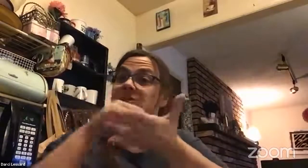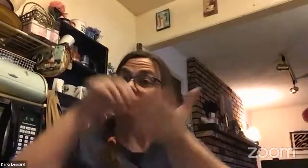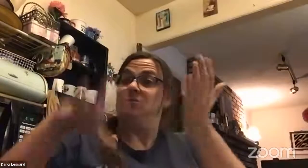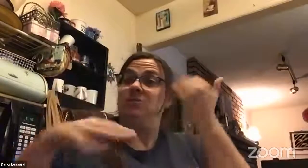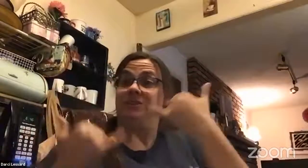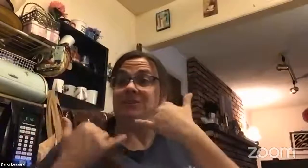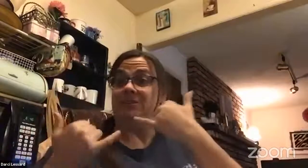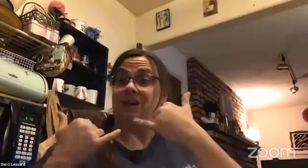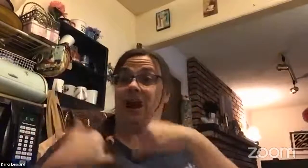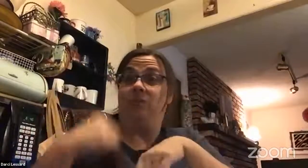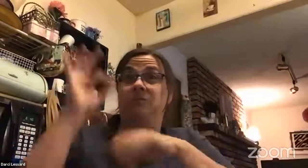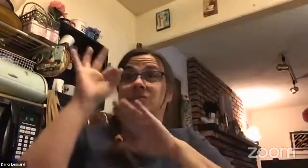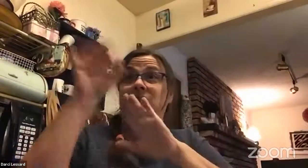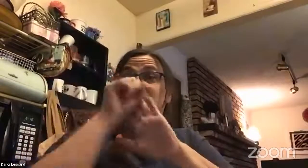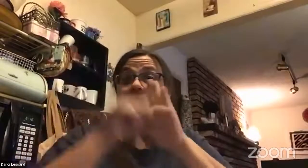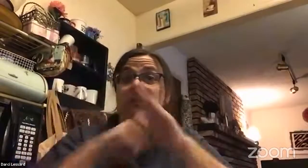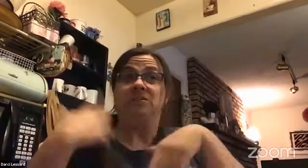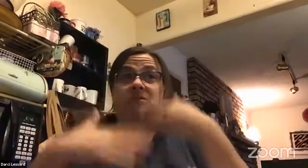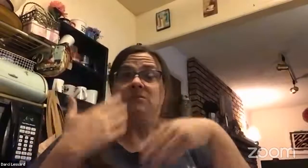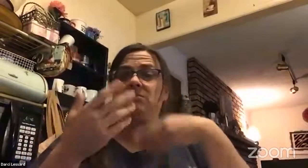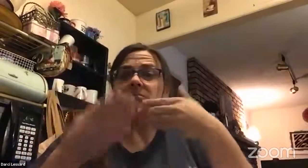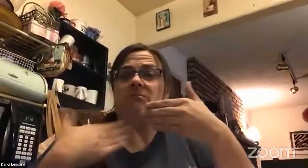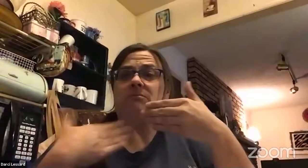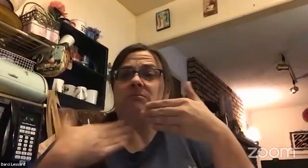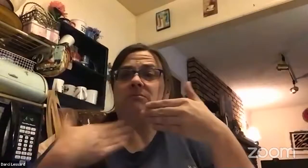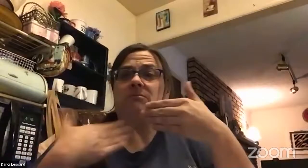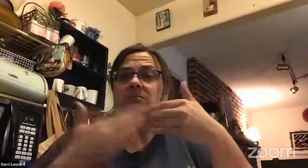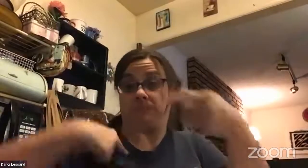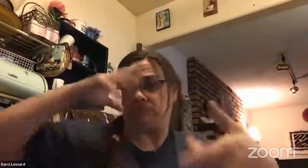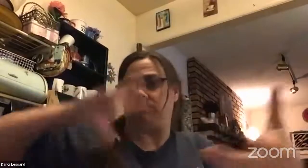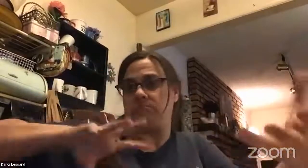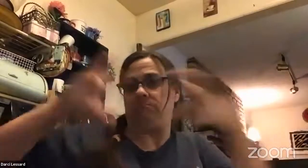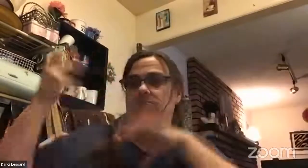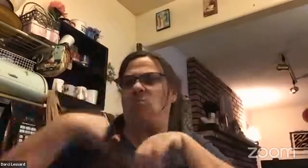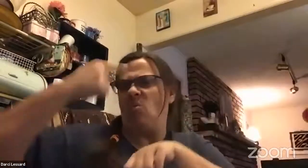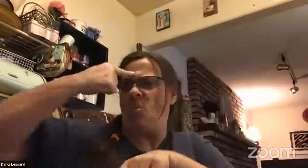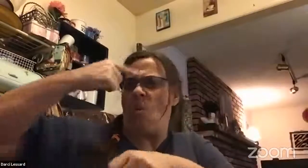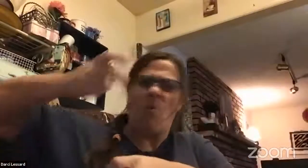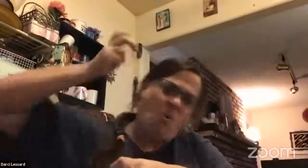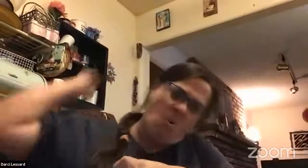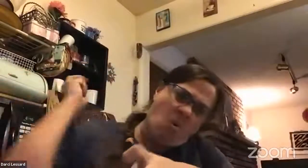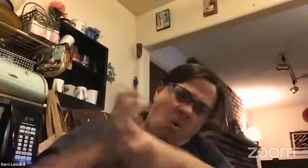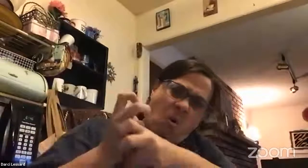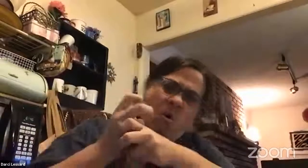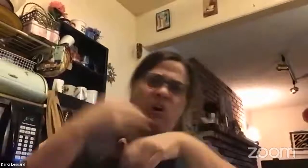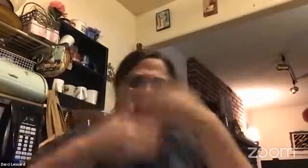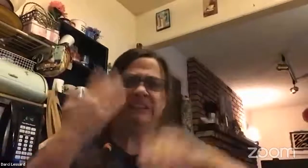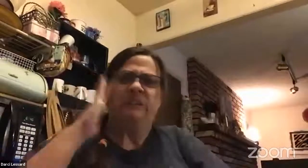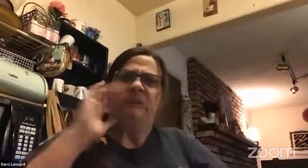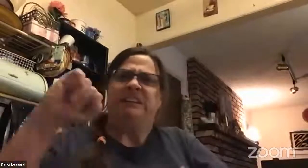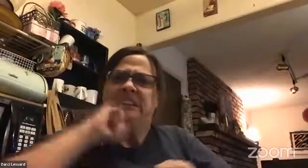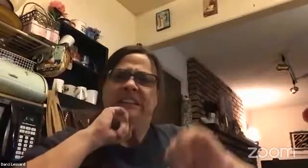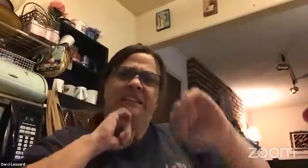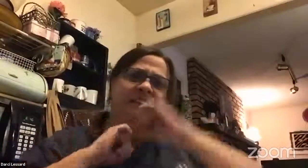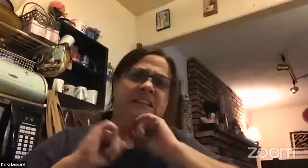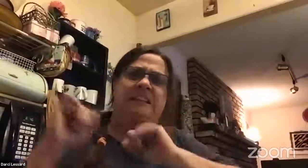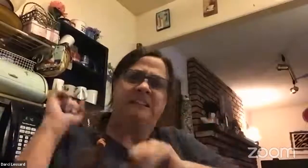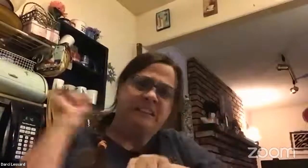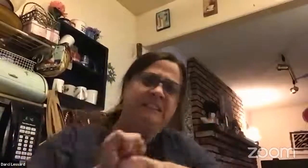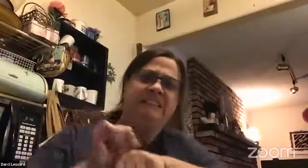I mean, here I am, and I'm in a graduate level program, and it's pretty hard at times. I thought it was going to